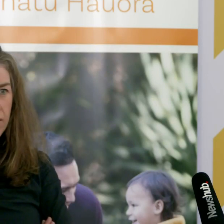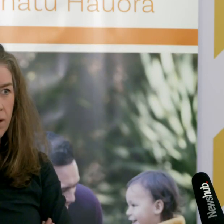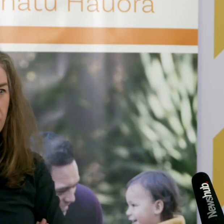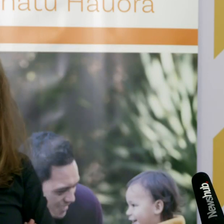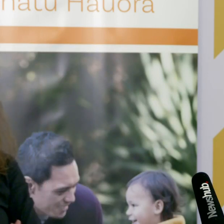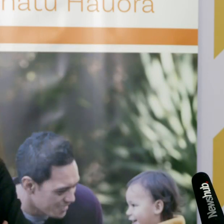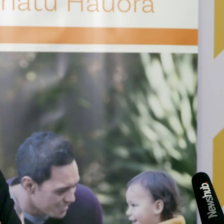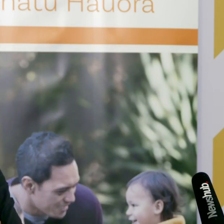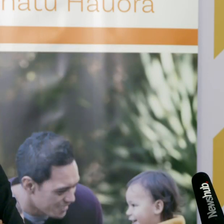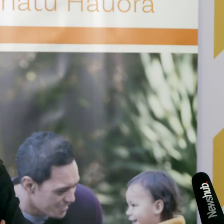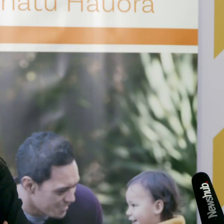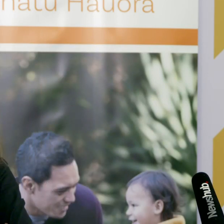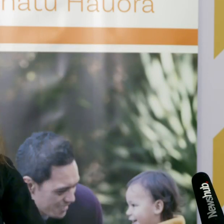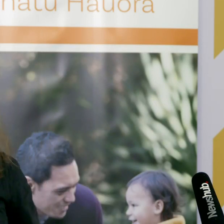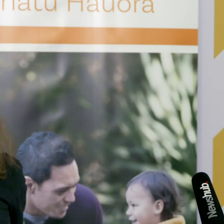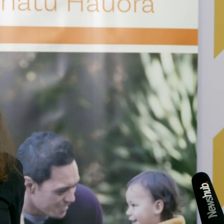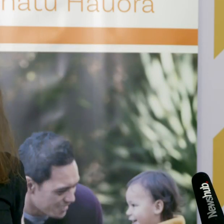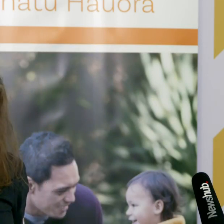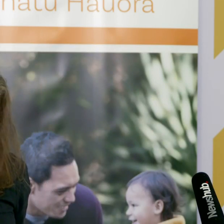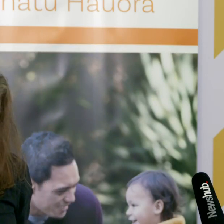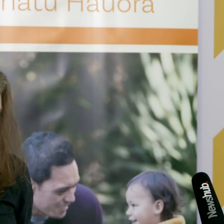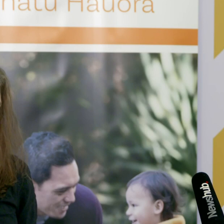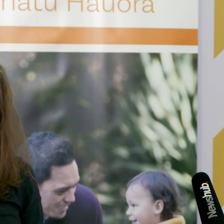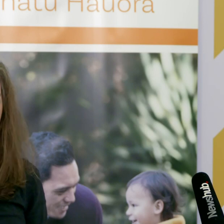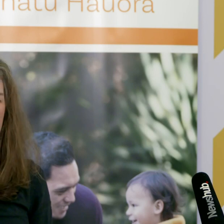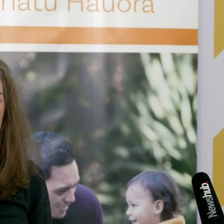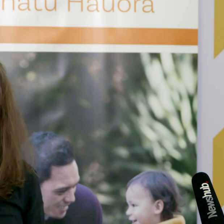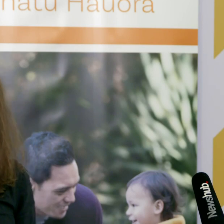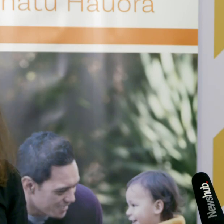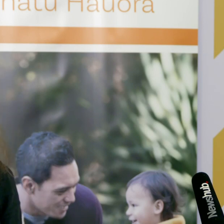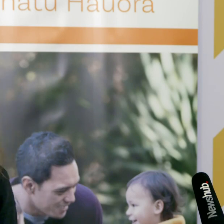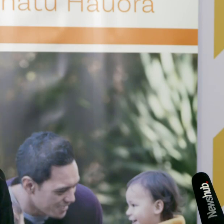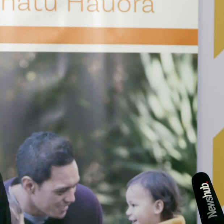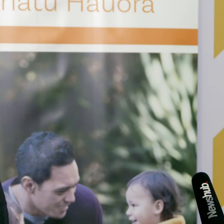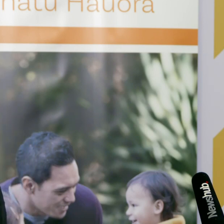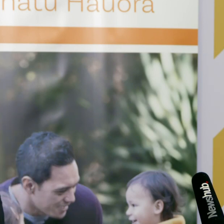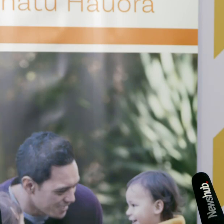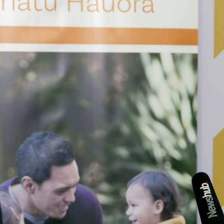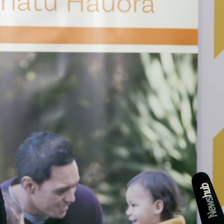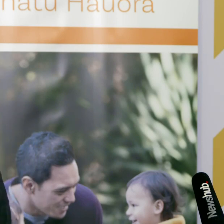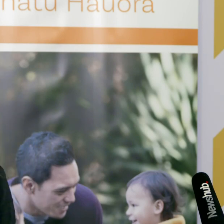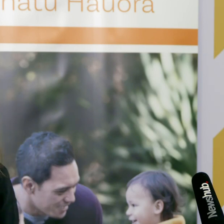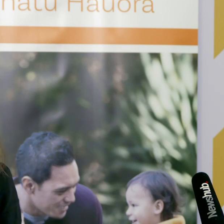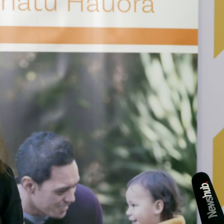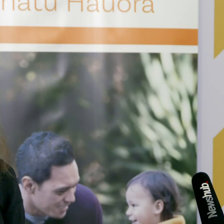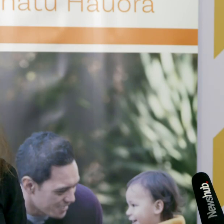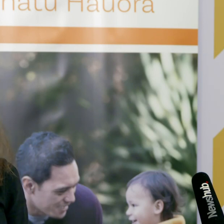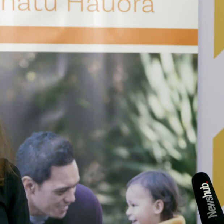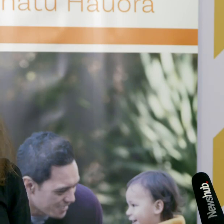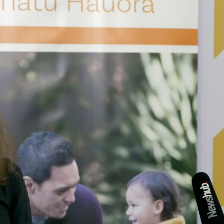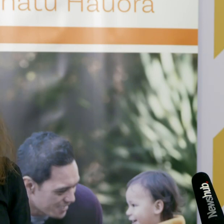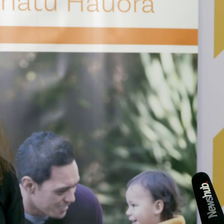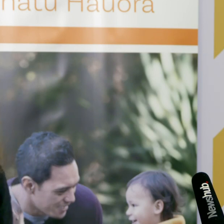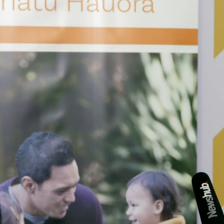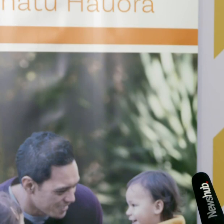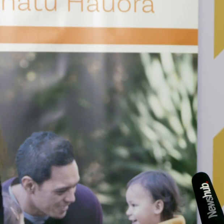from today, in line with the government's recommendations to curb the spread of COVID-19. The Maritime Museum and Art Gallery and other